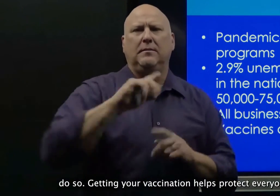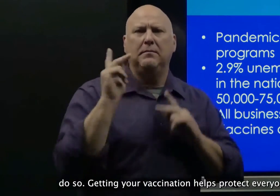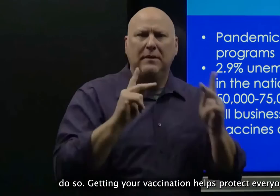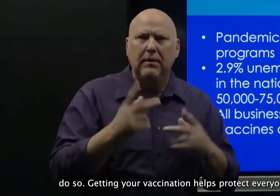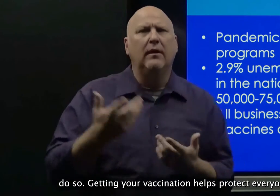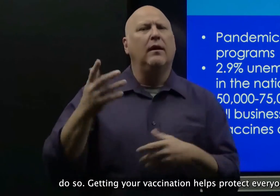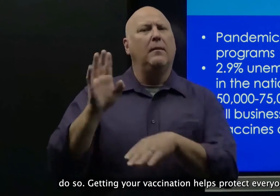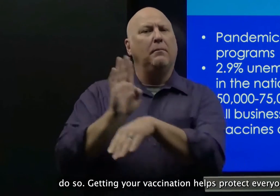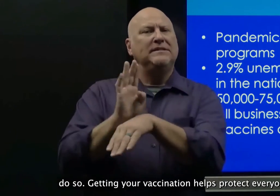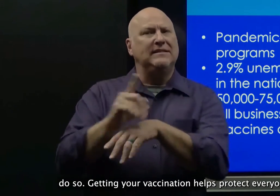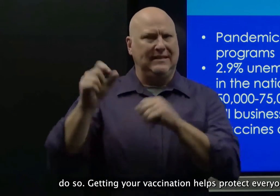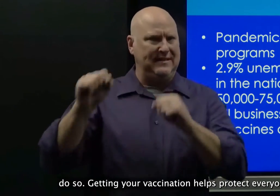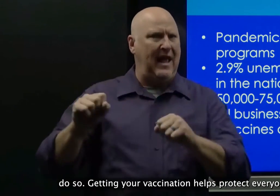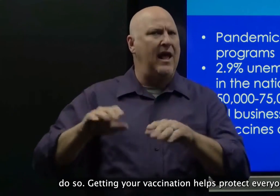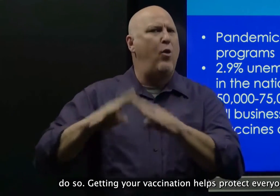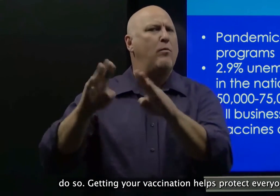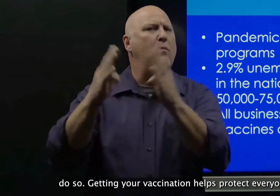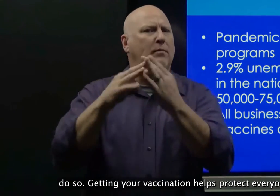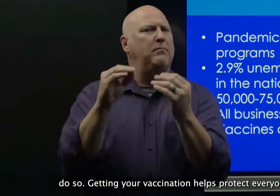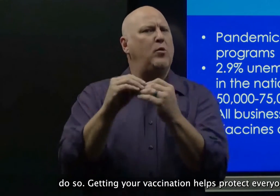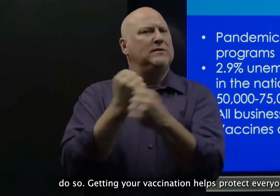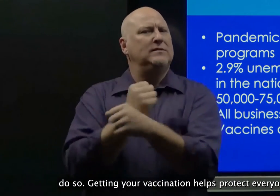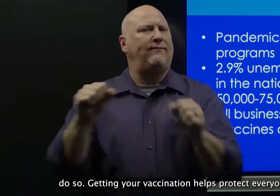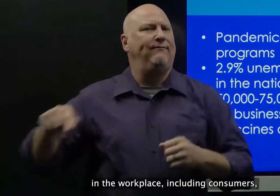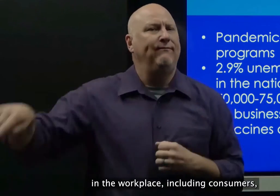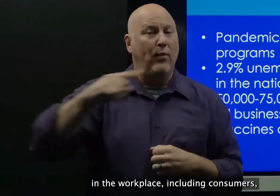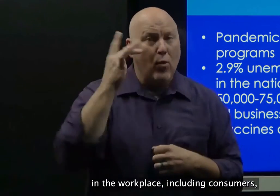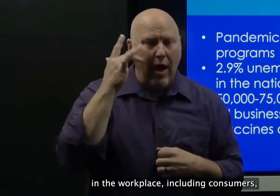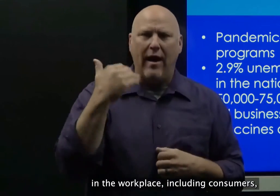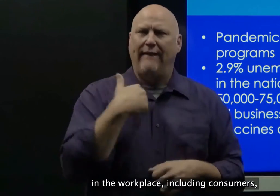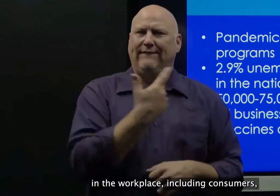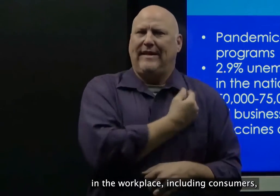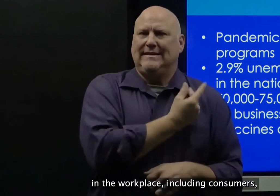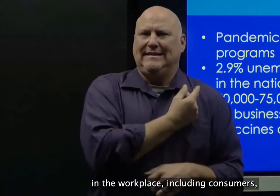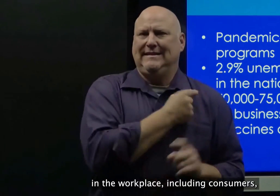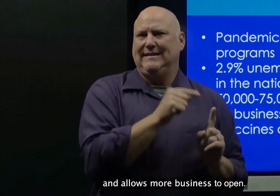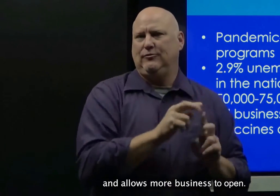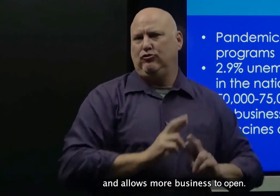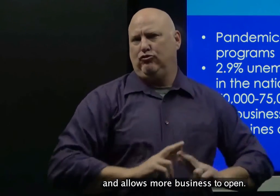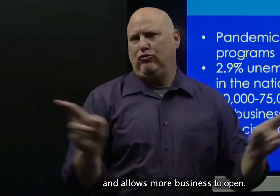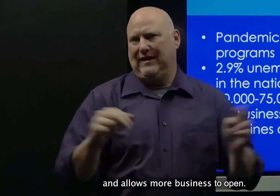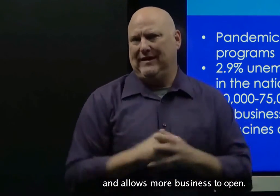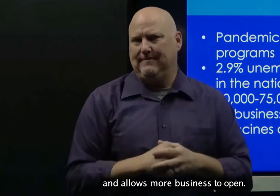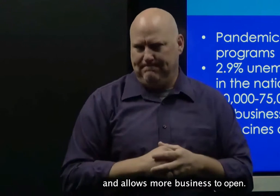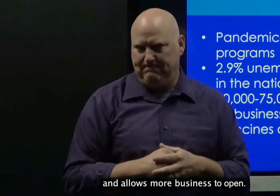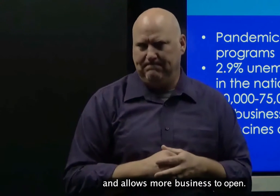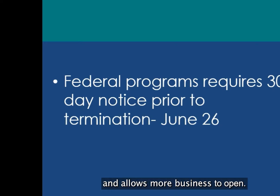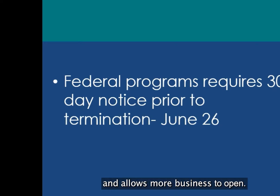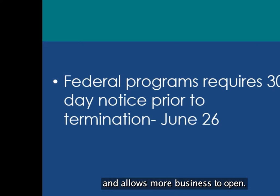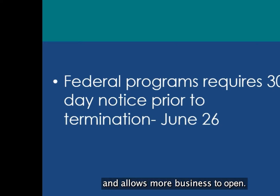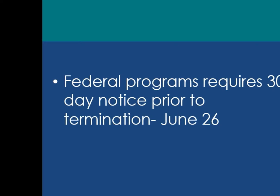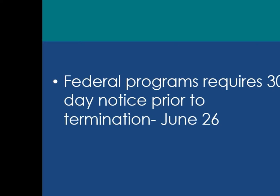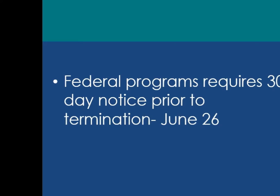so. Getting your vaccination helps protect everyone in the workplace, including consumers, and allows more businesses to open.